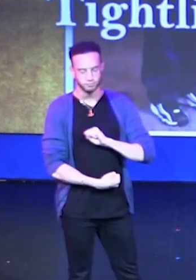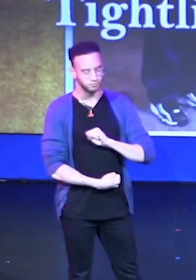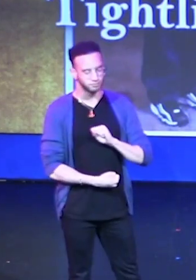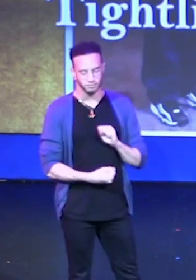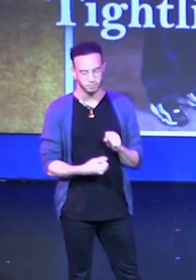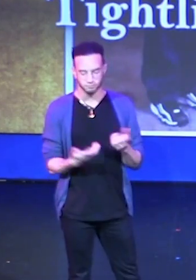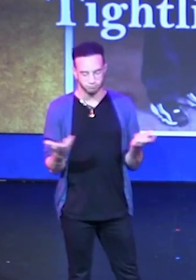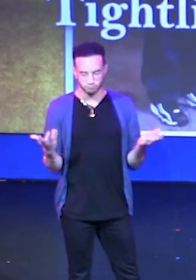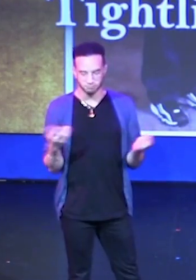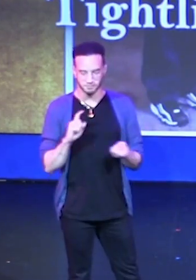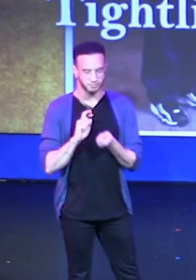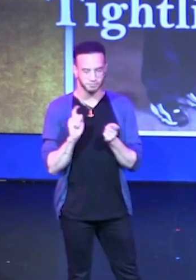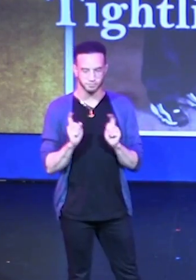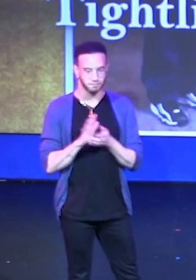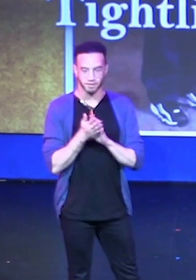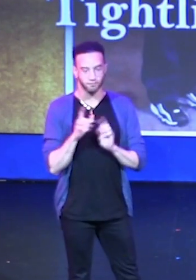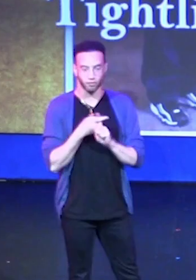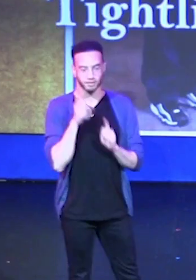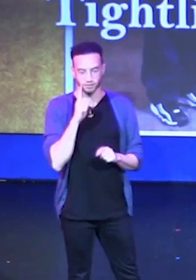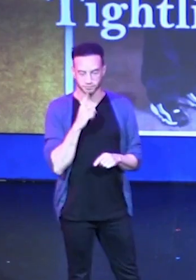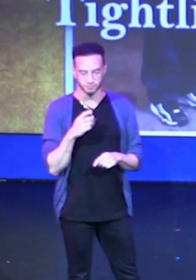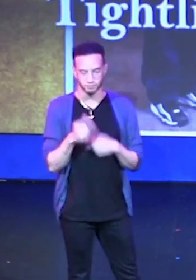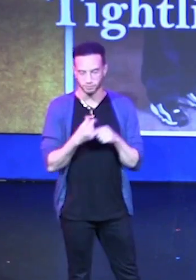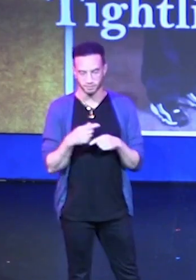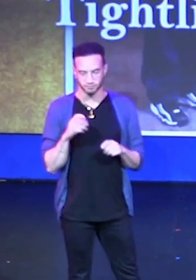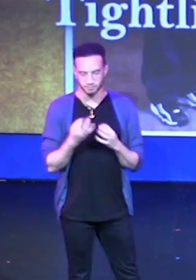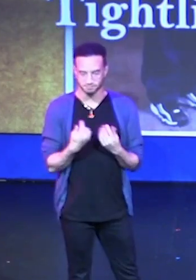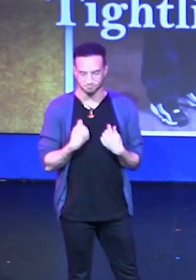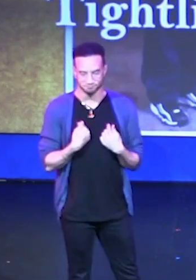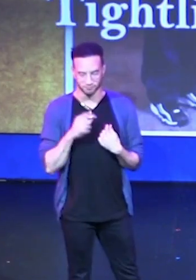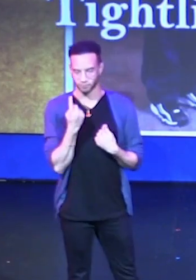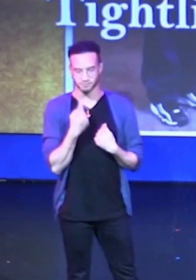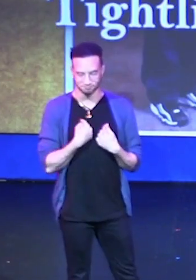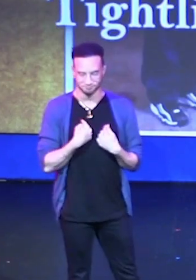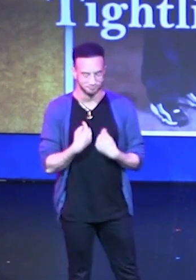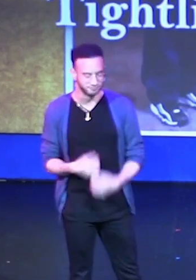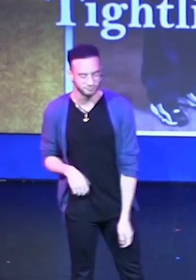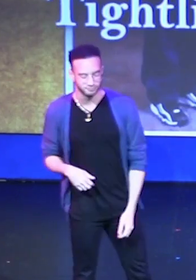My mother began heartbroken over this news. I became the first deaf person in my family.